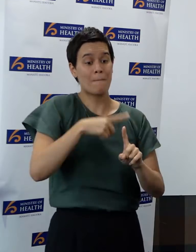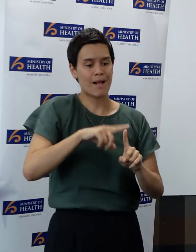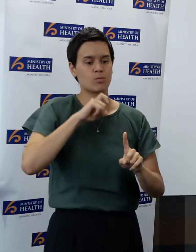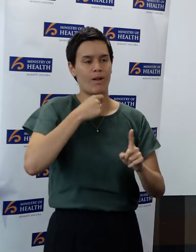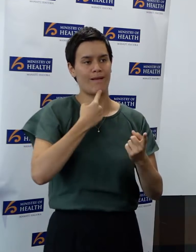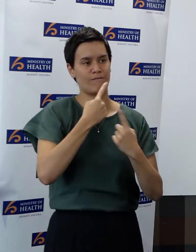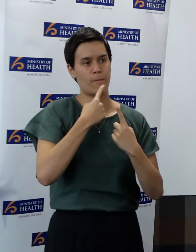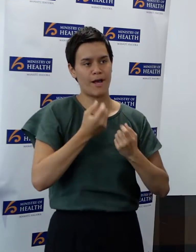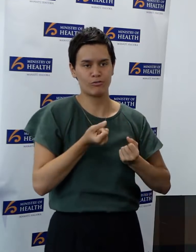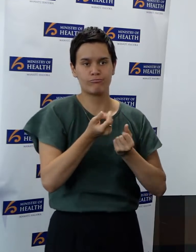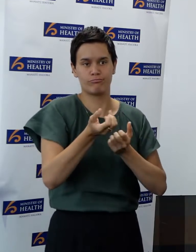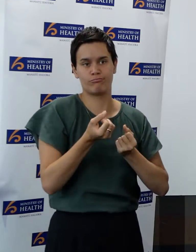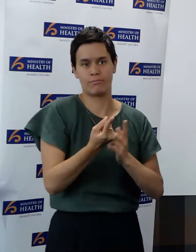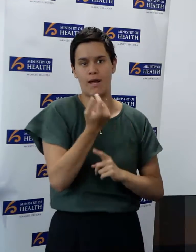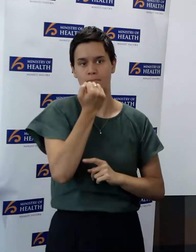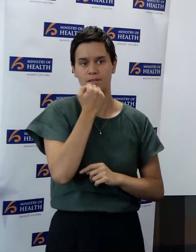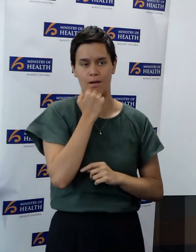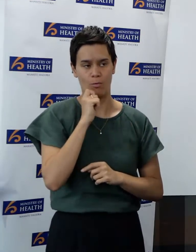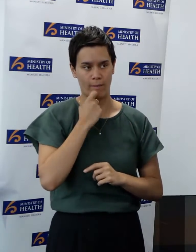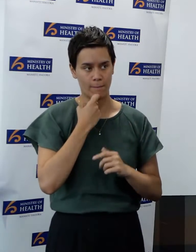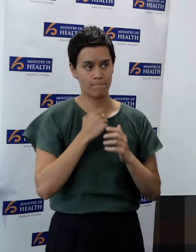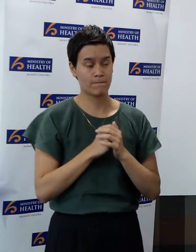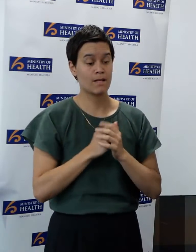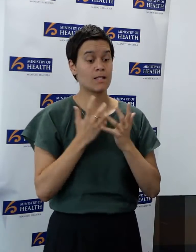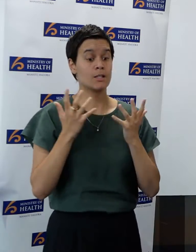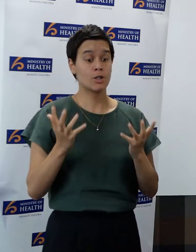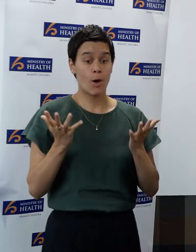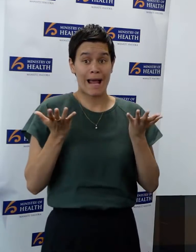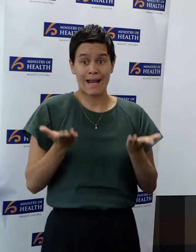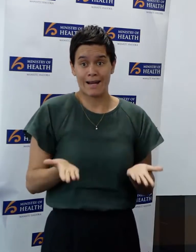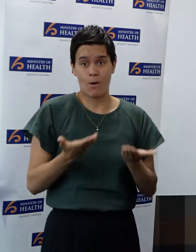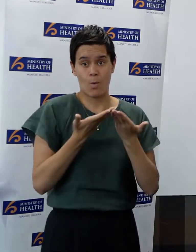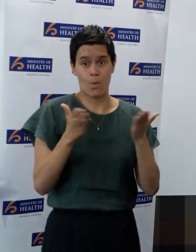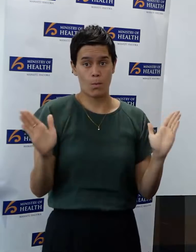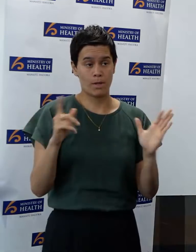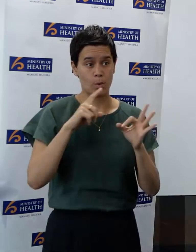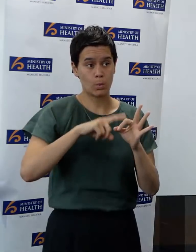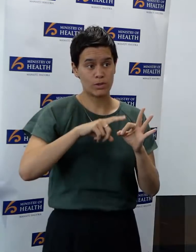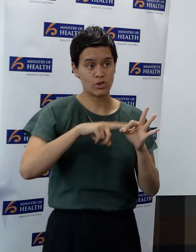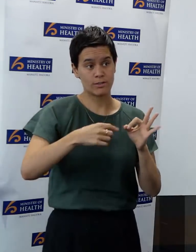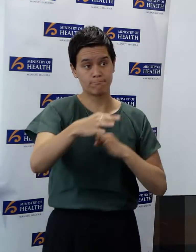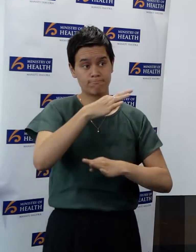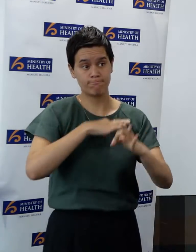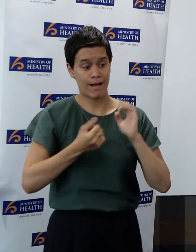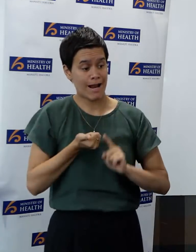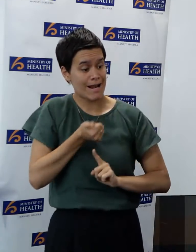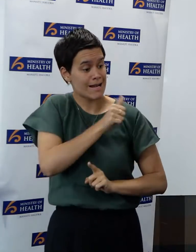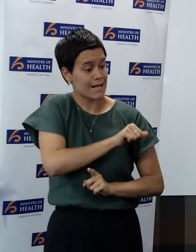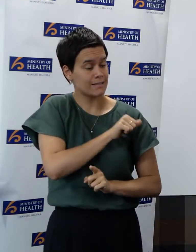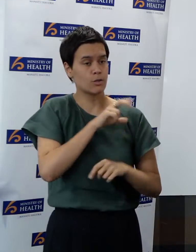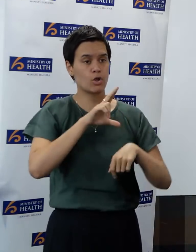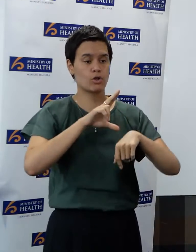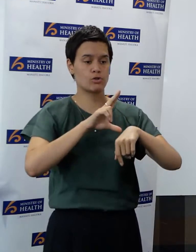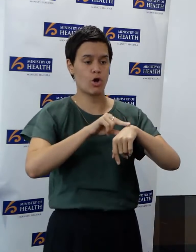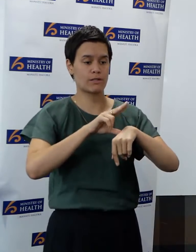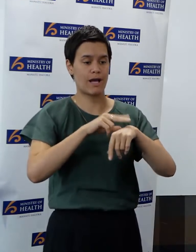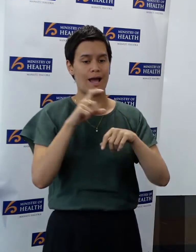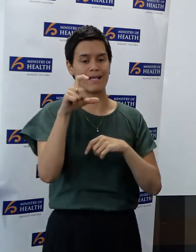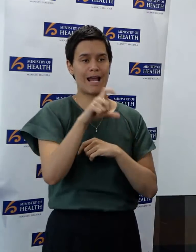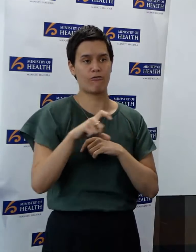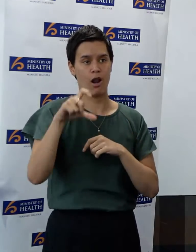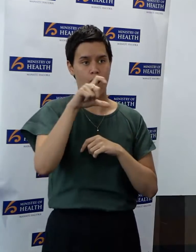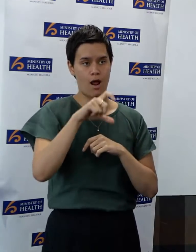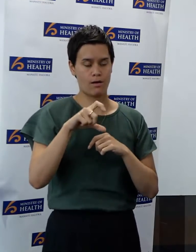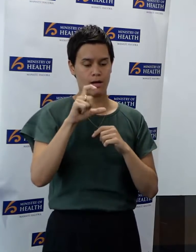on any significant developments. So with that, I'm happy to take questions. With me, I have Dr. Caroline McElnay, who is the Director of Public